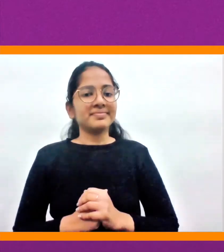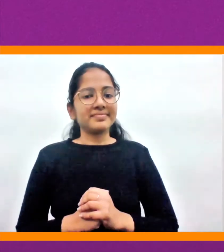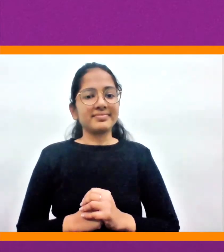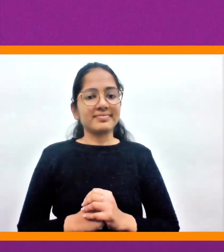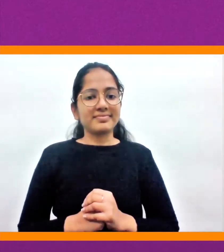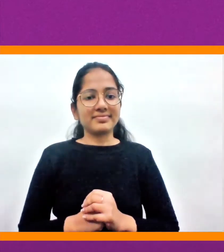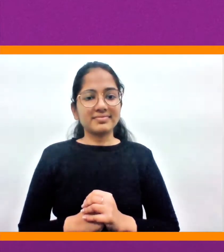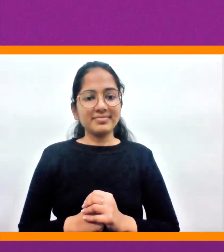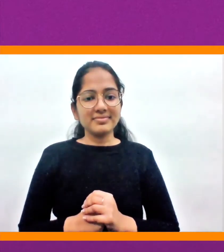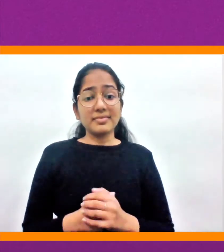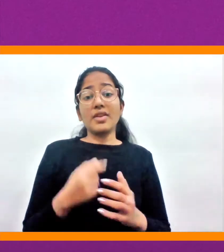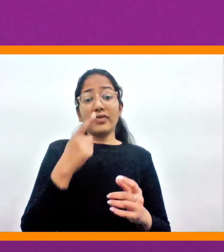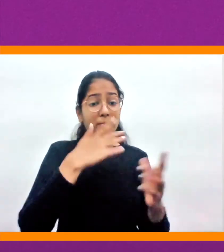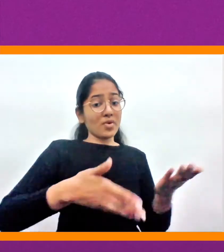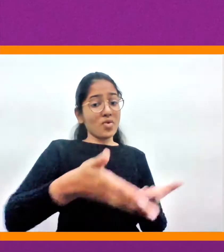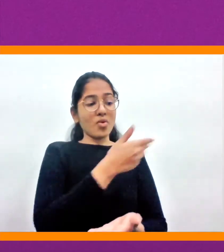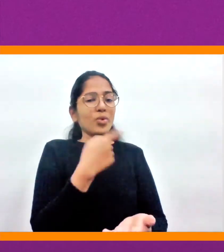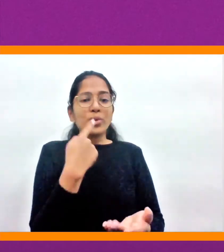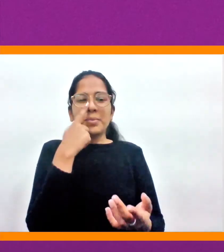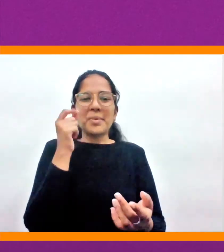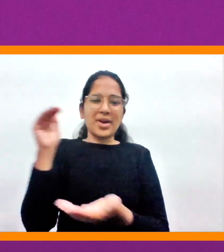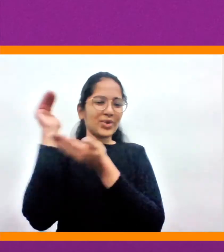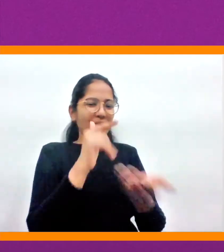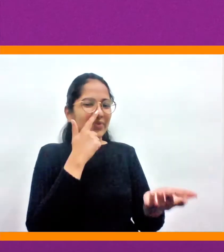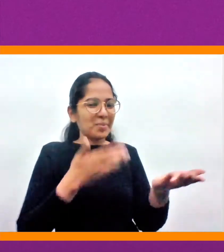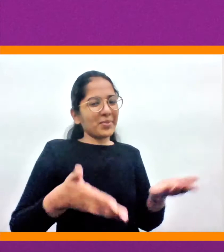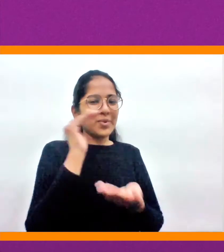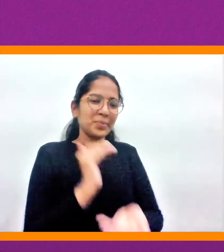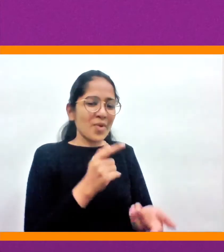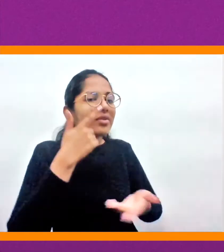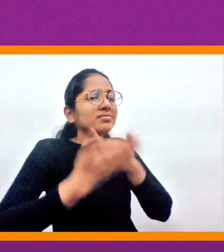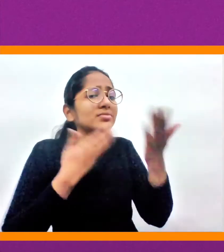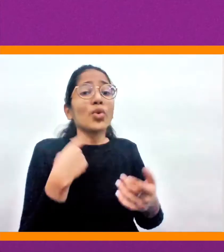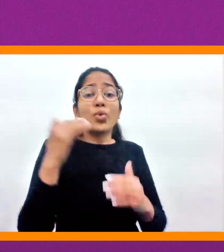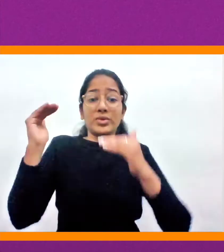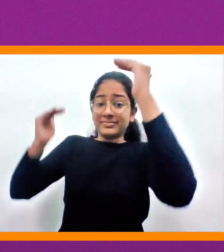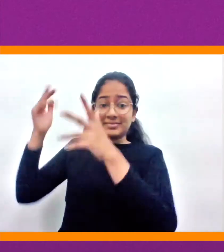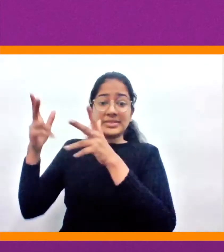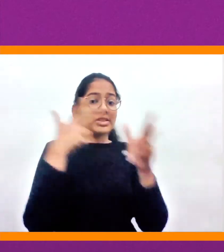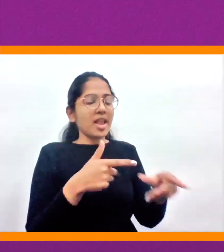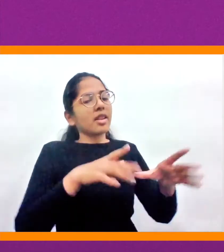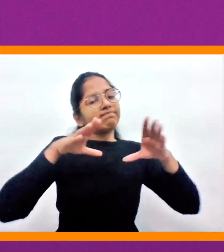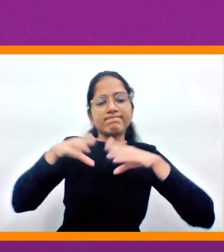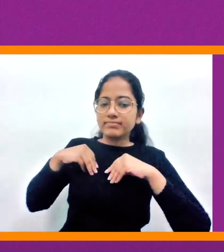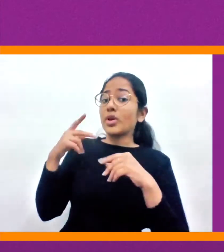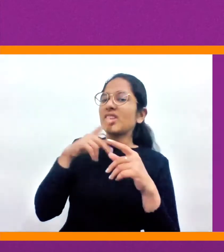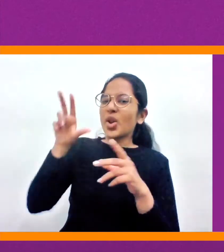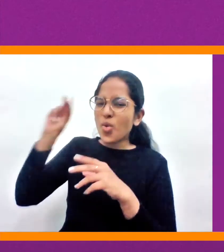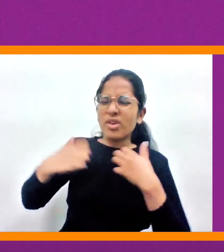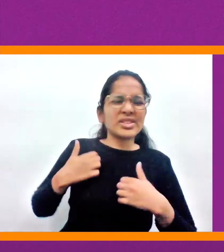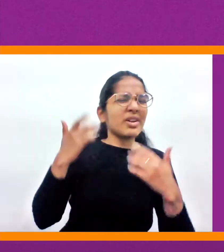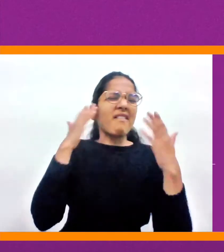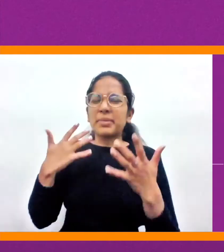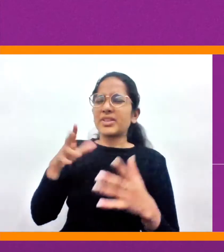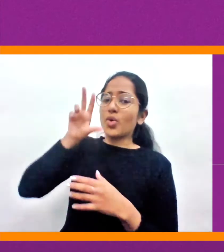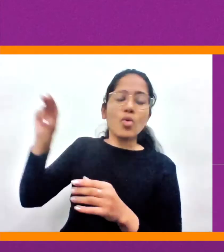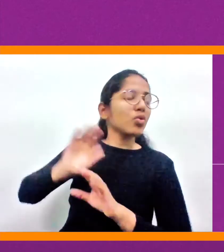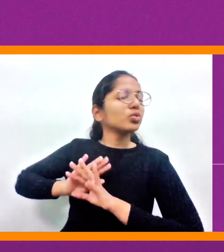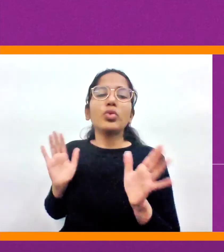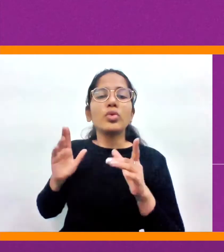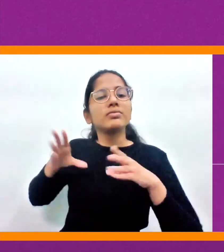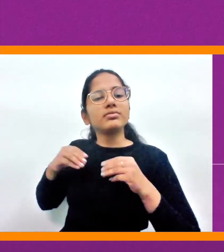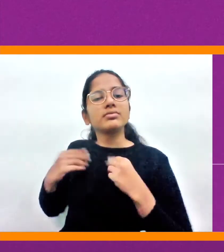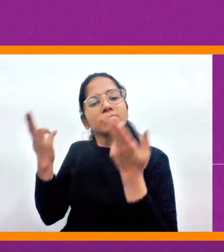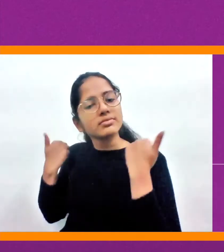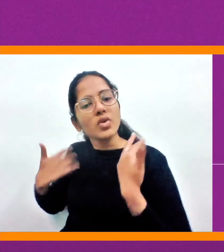to control women's sexuality and benefit from the privilege they enjoy in a heteronormative society. When the importance of a discussion